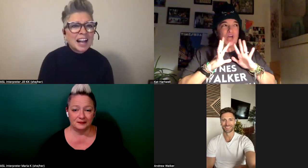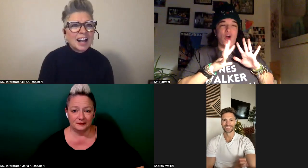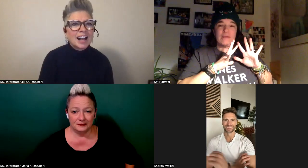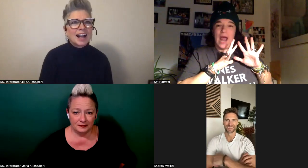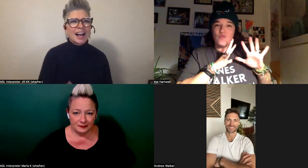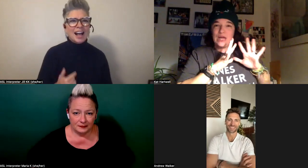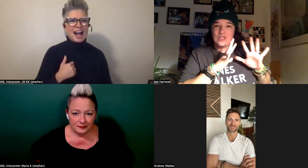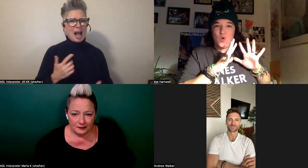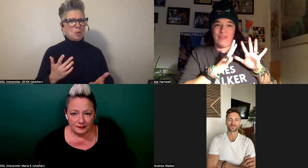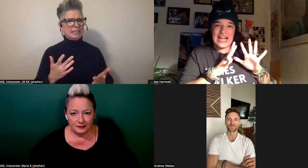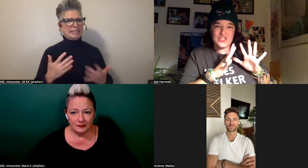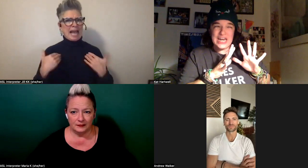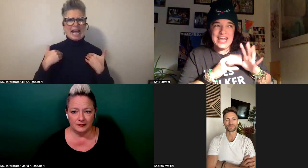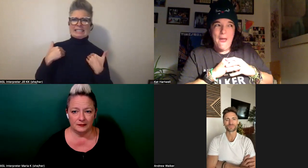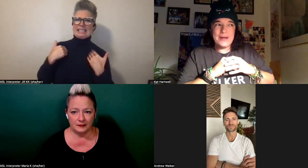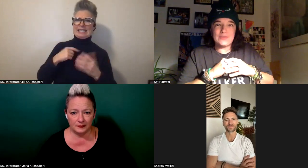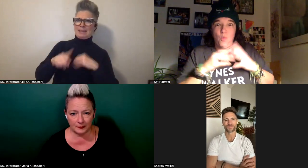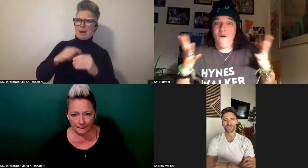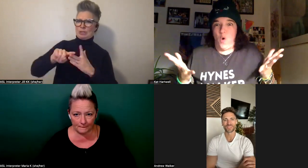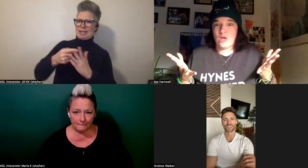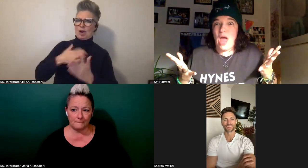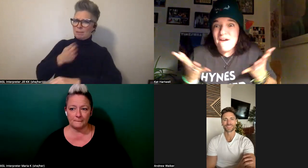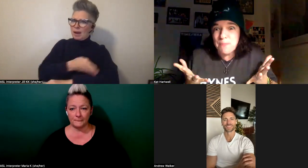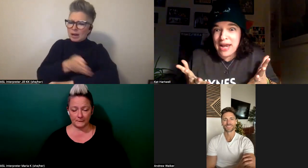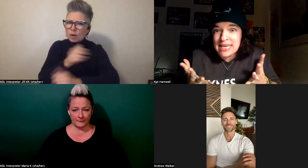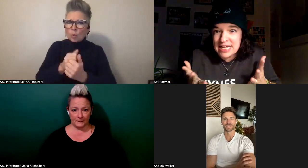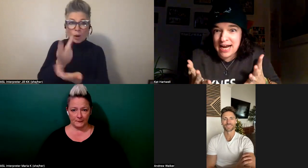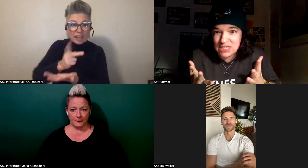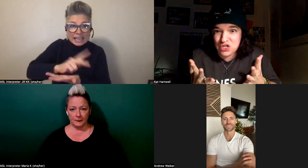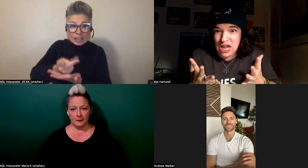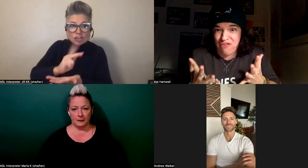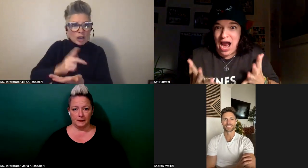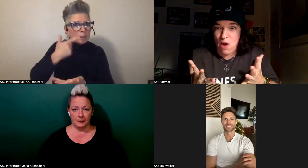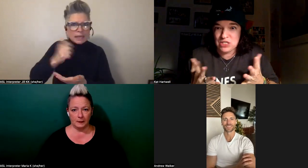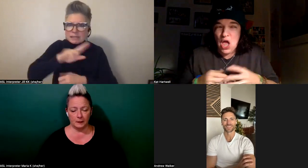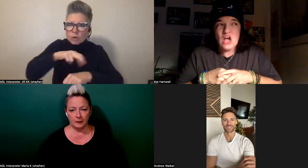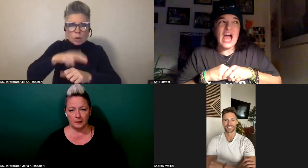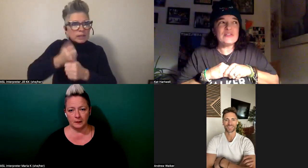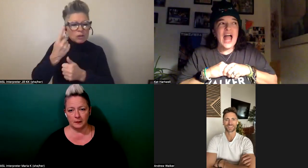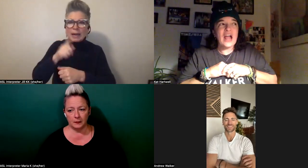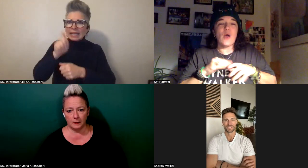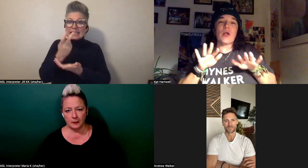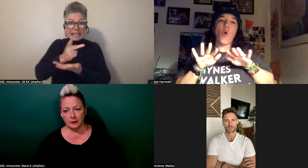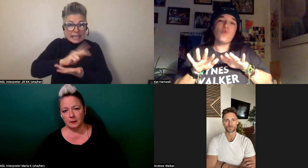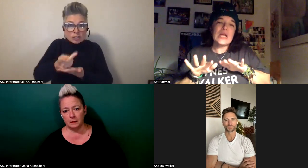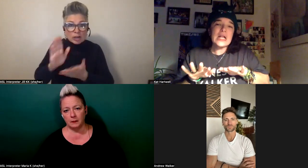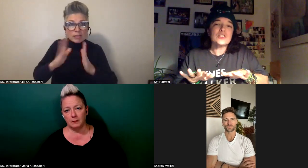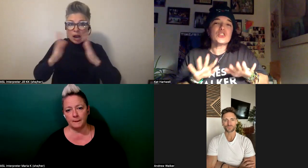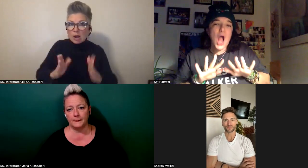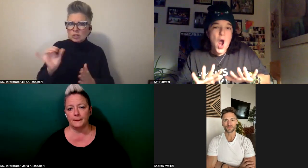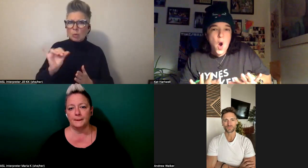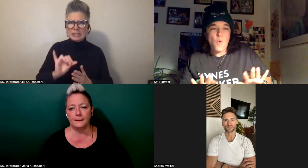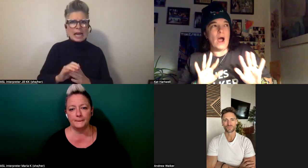about starting my redo with the kitchen because, of course, everybody needs a kitchen in their house. So I was like, I'm going to go